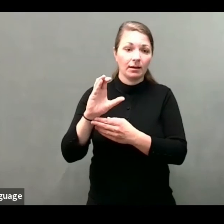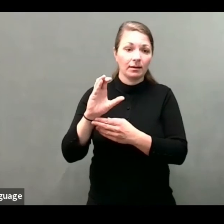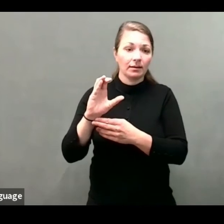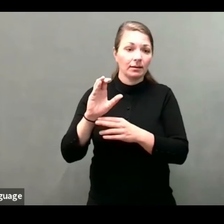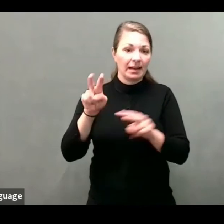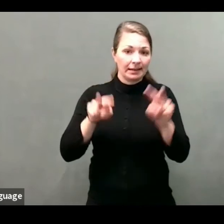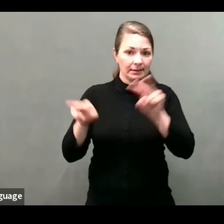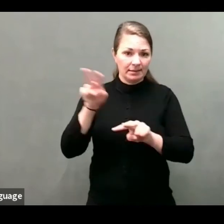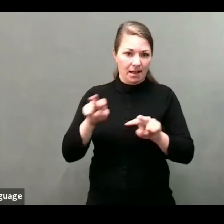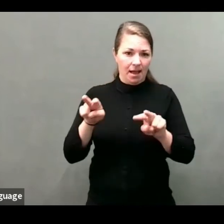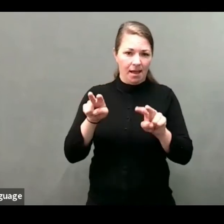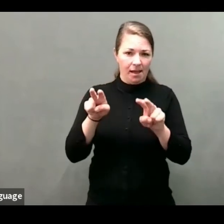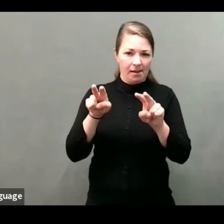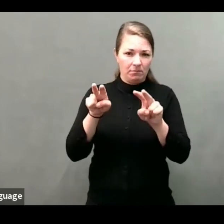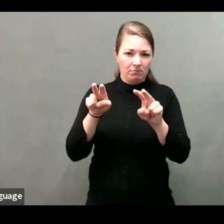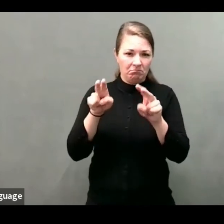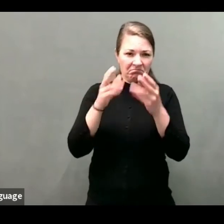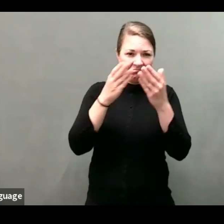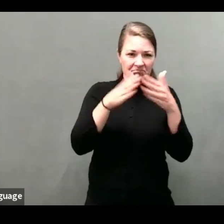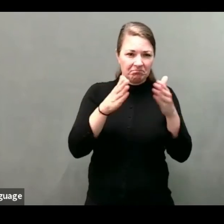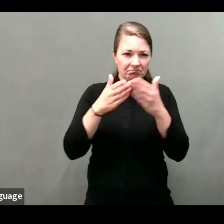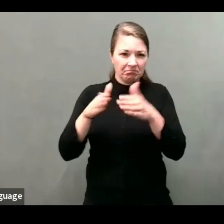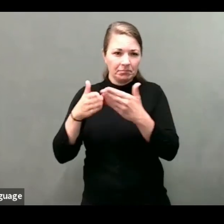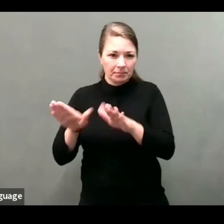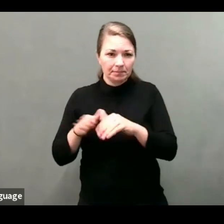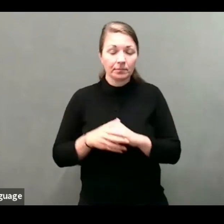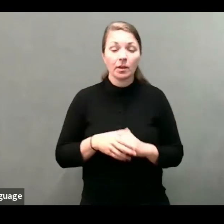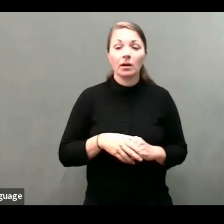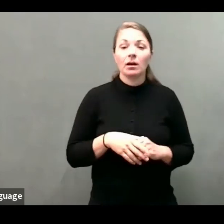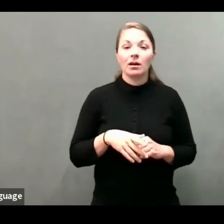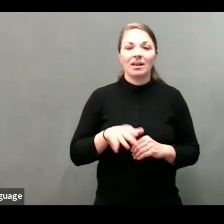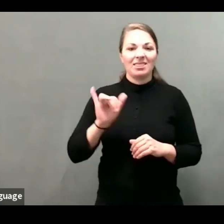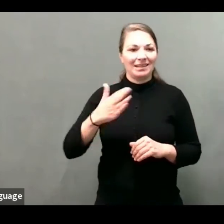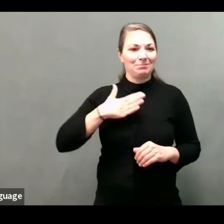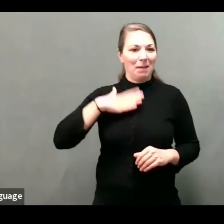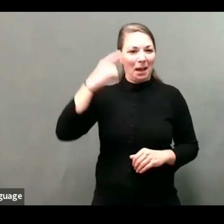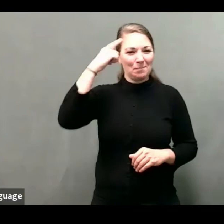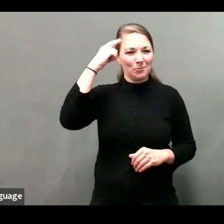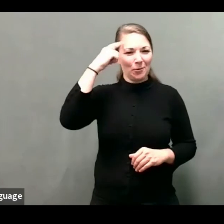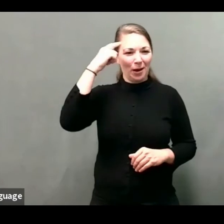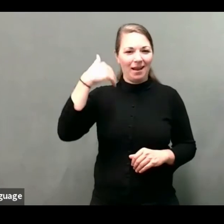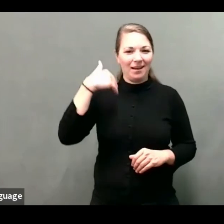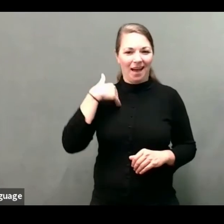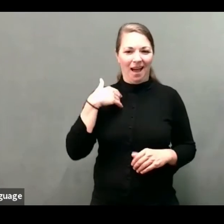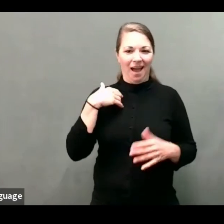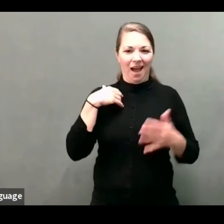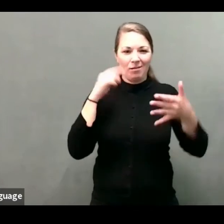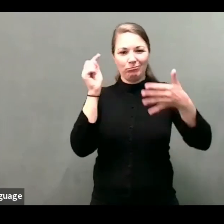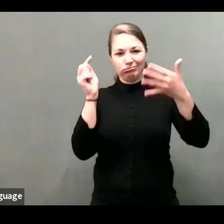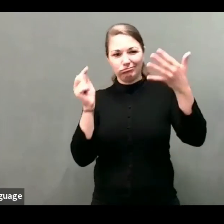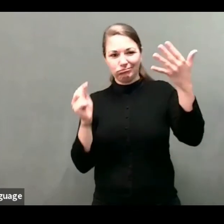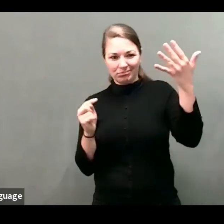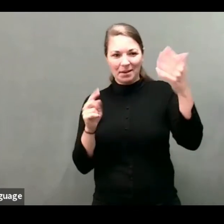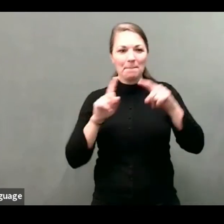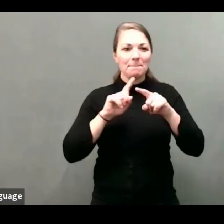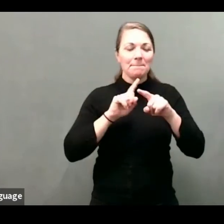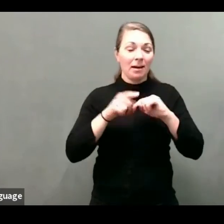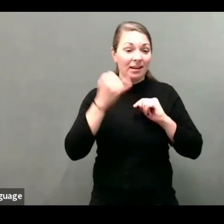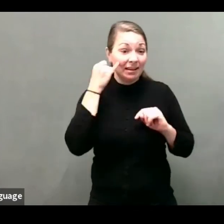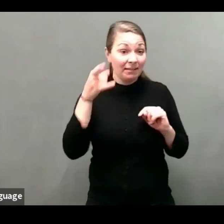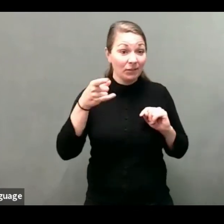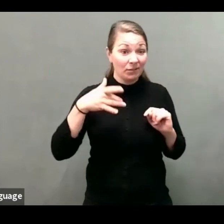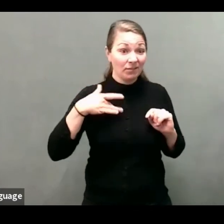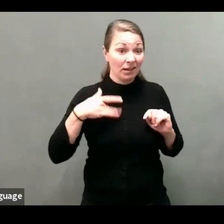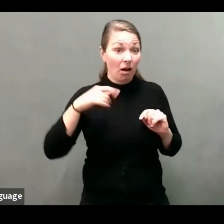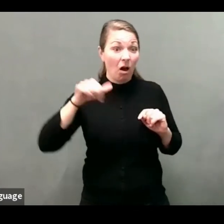brain. If you hear another kind of structure that works better for yours, please feel free to run with it. But this is the one that makes